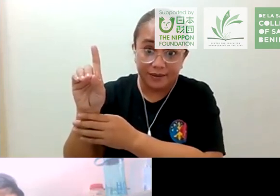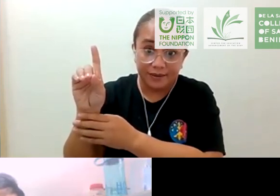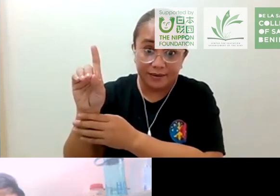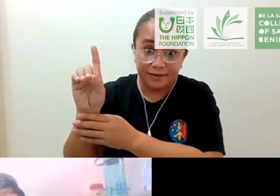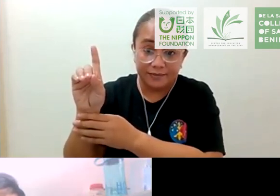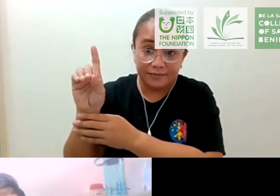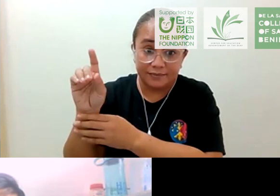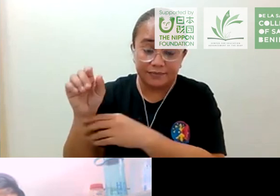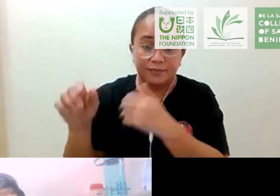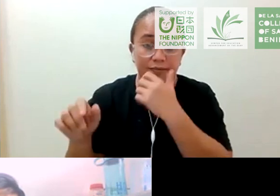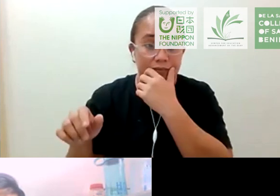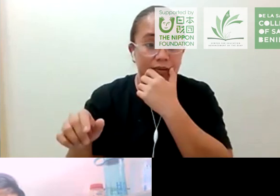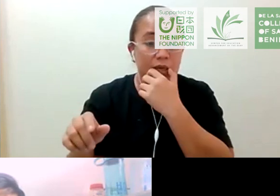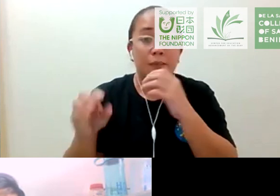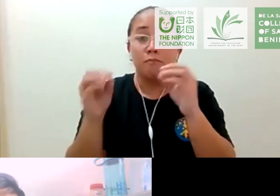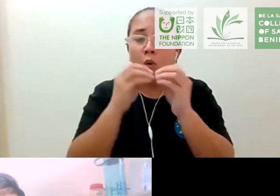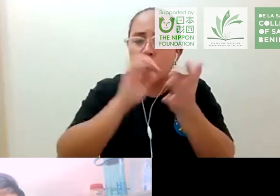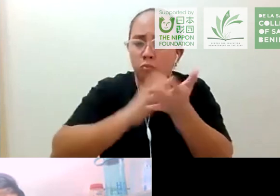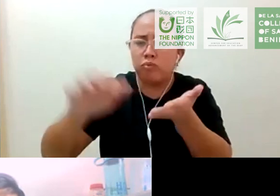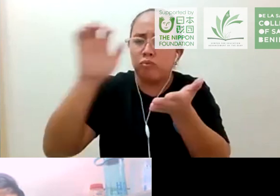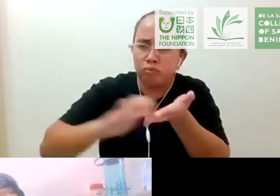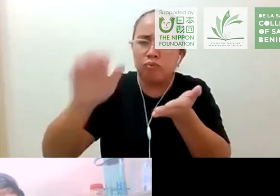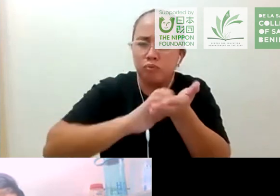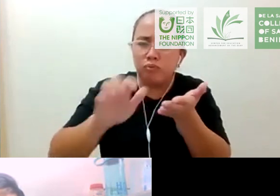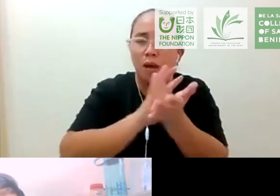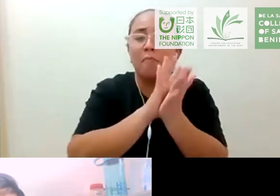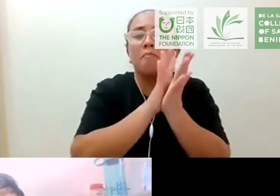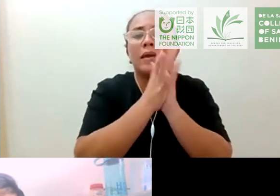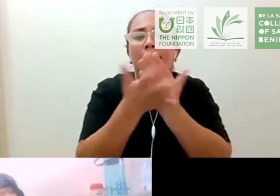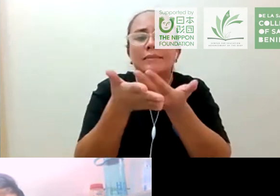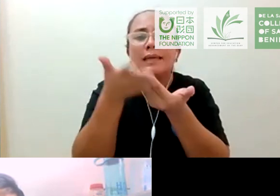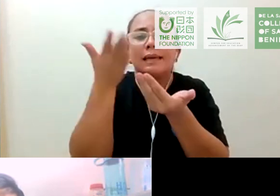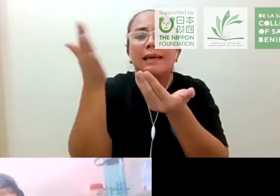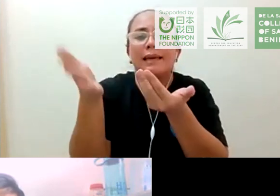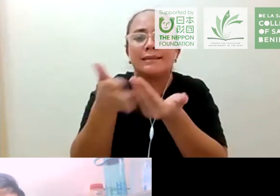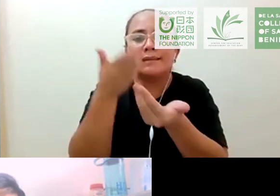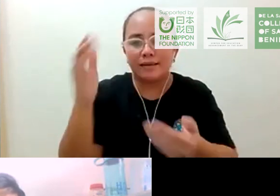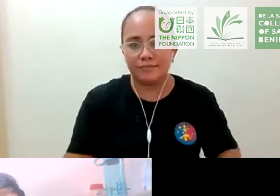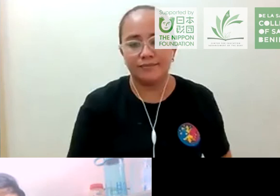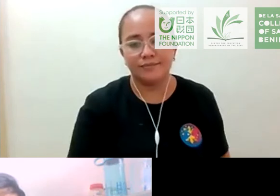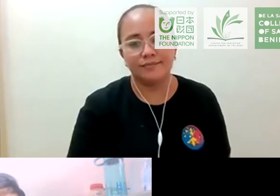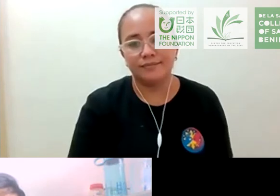Okay. The more you practice with this, the easier it will become.